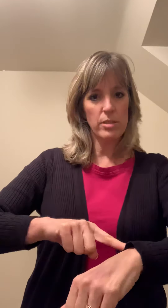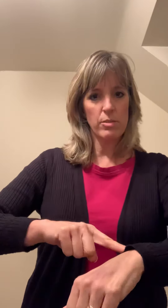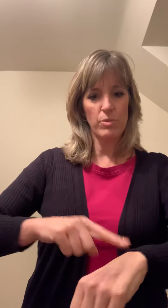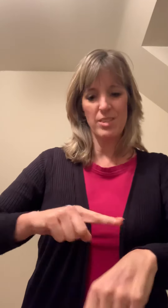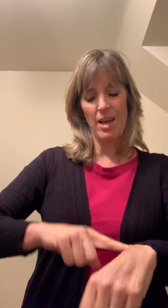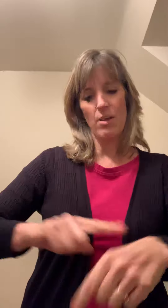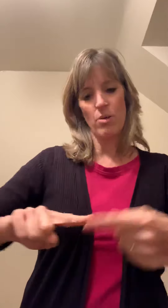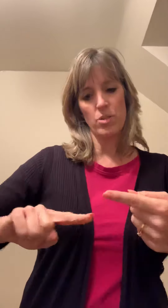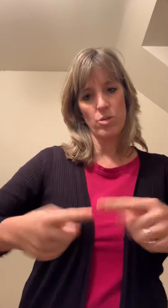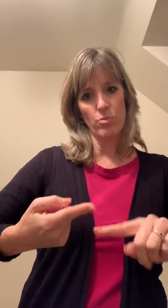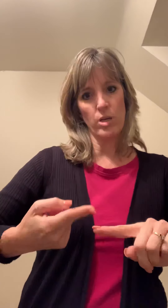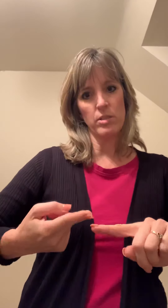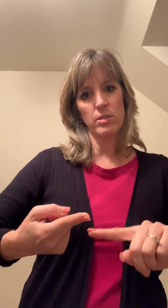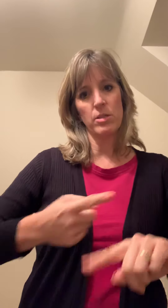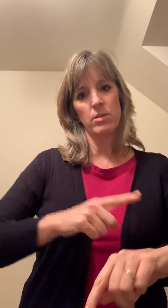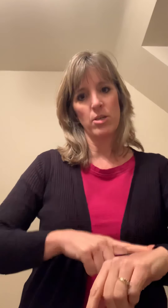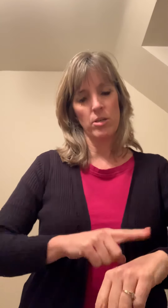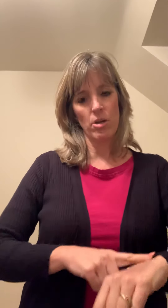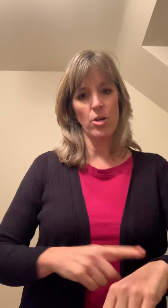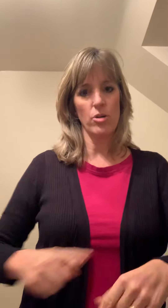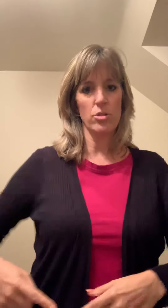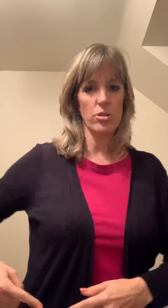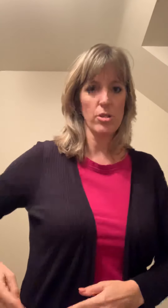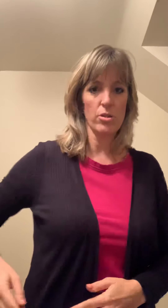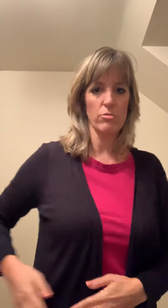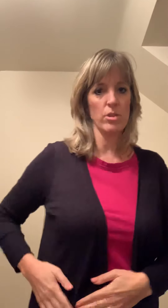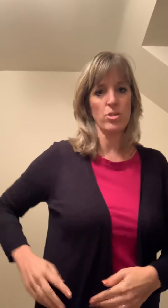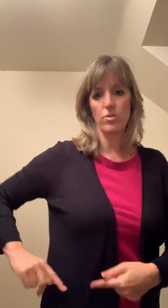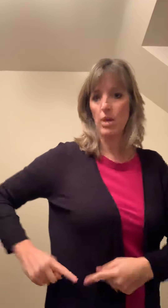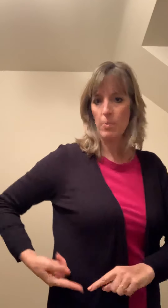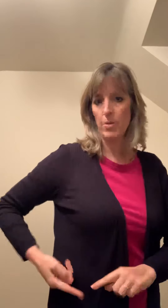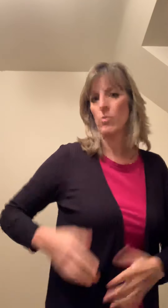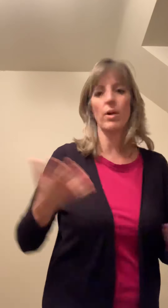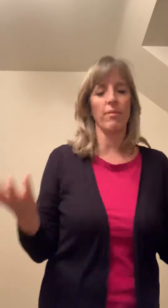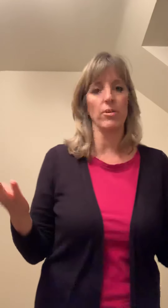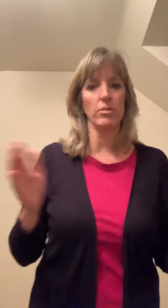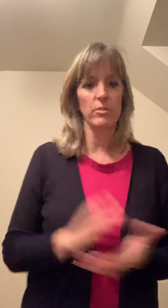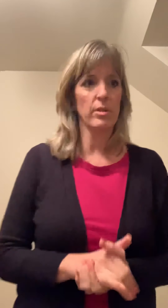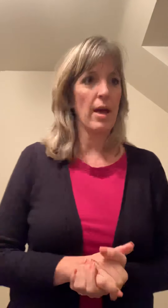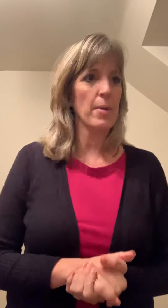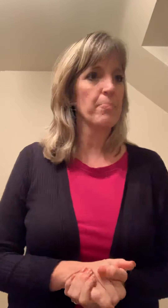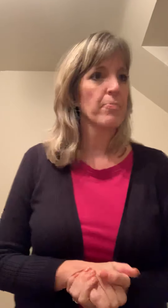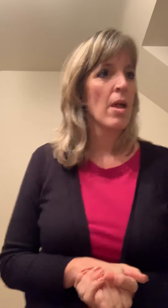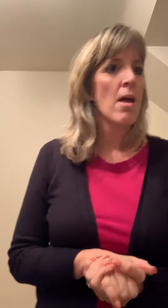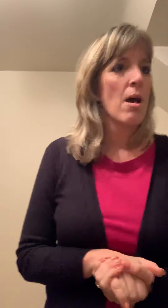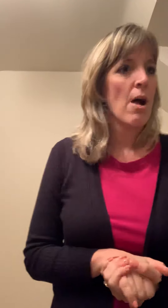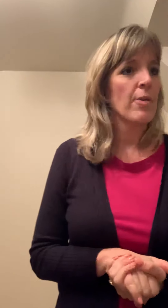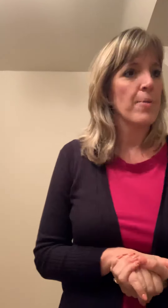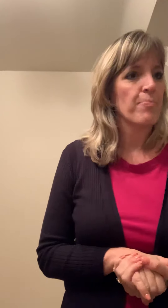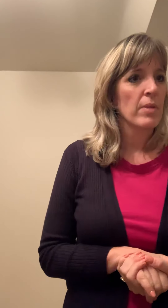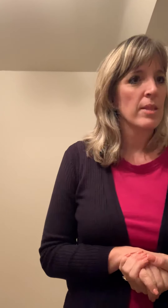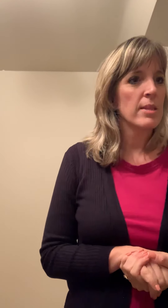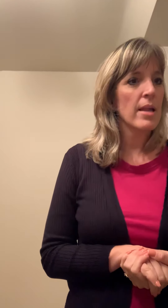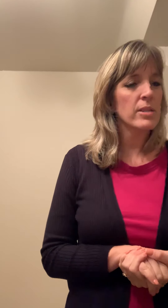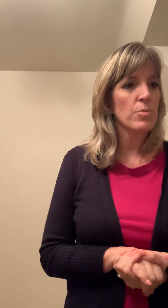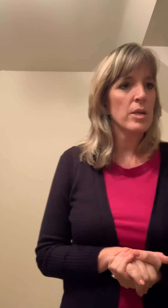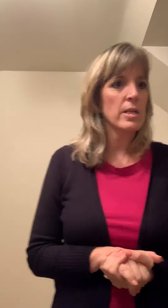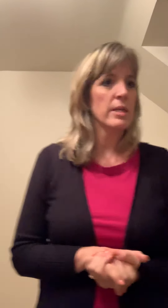well, it's kind of hard to do wrist hurt, you know, does your hip hurt? Whatever, okay? All right, then the next one